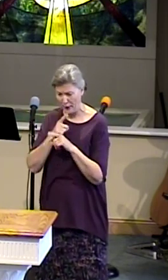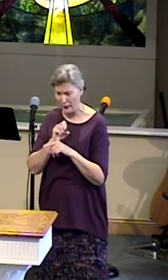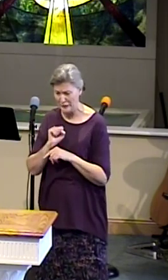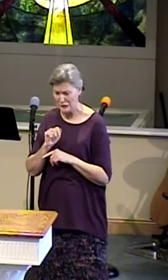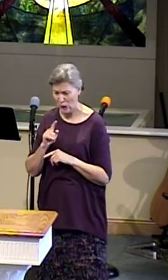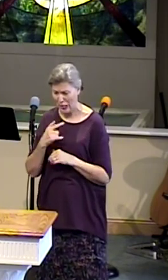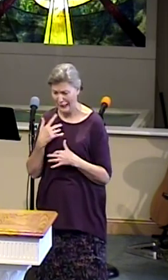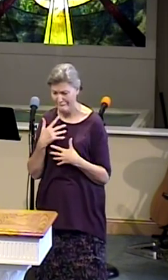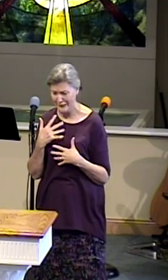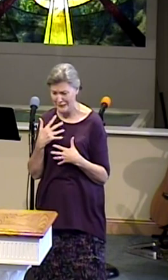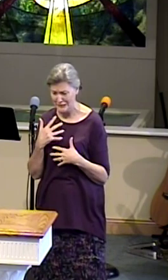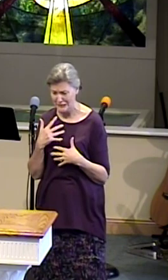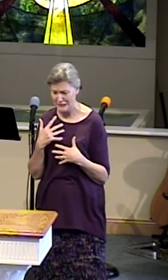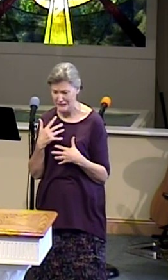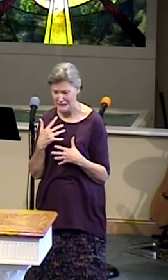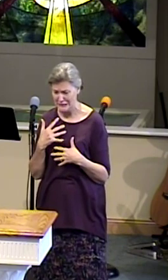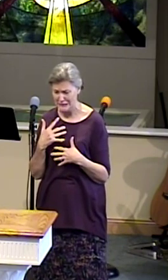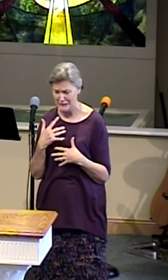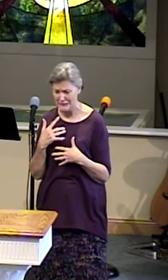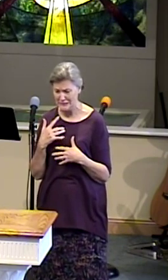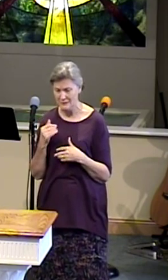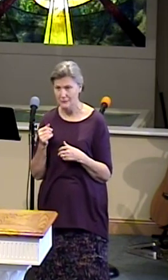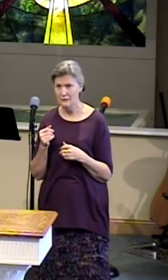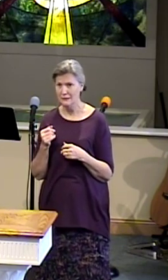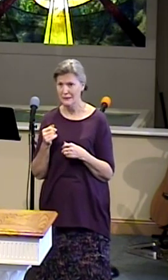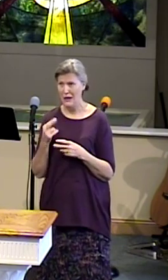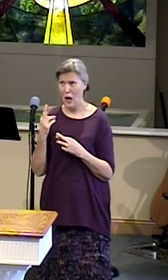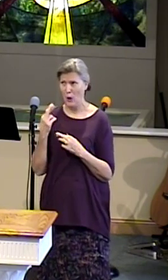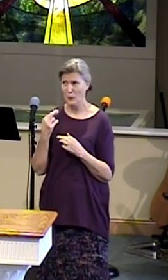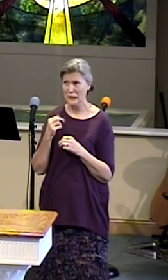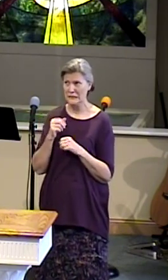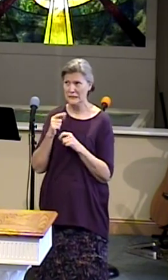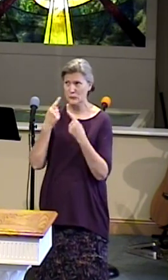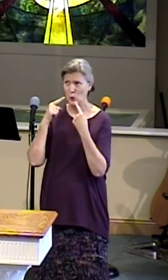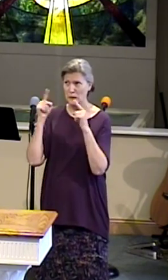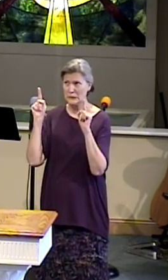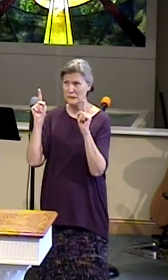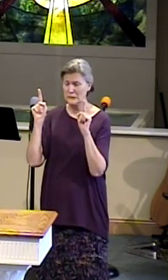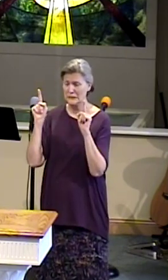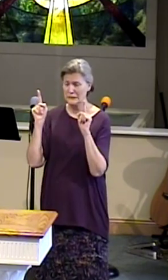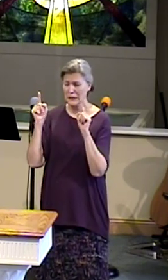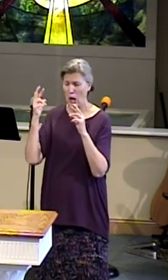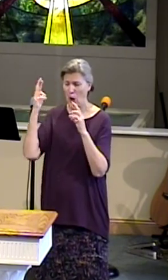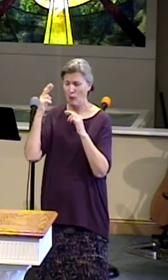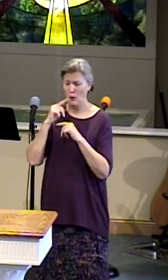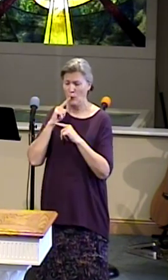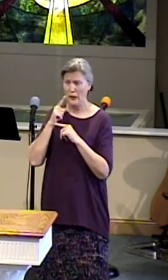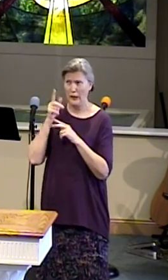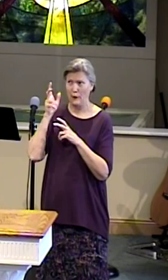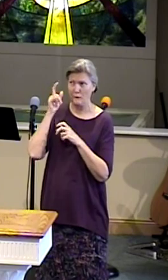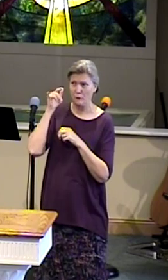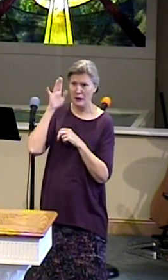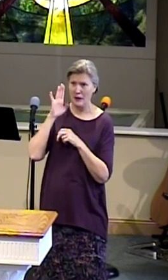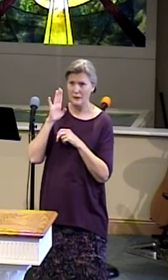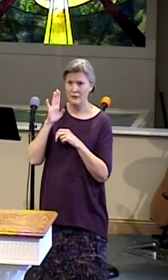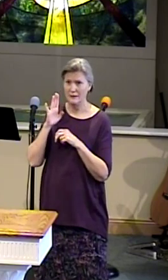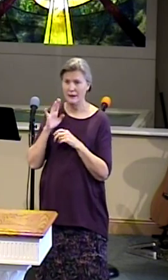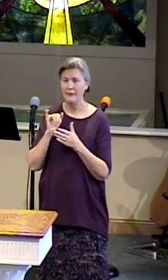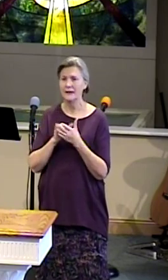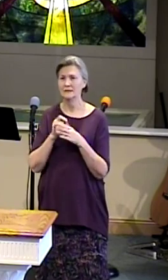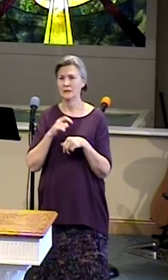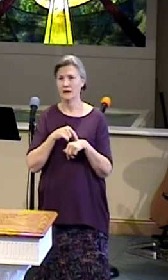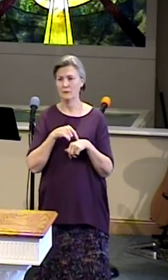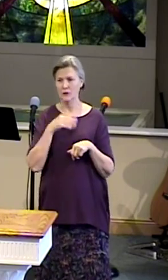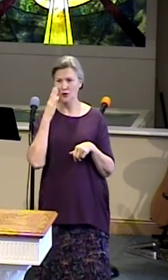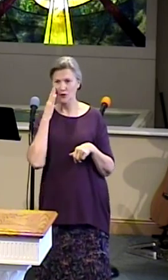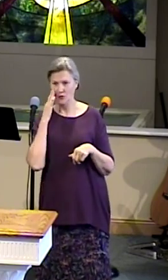oh, brother Saul, I hope this works. I hope I really heard from God. You know, that's the time when you